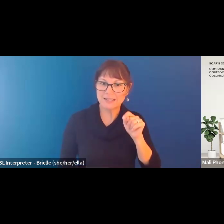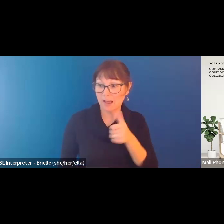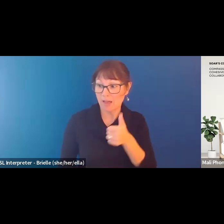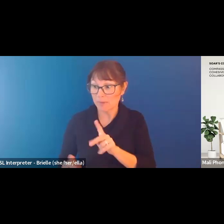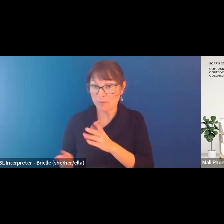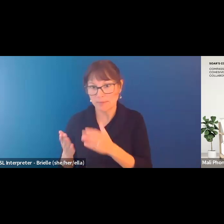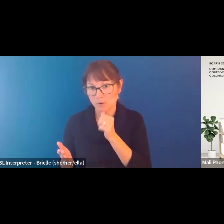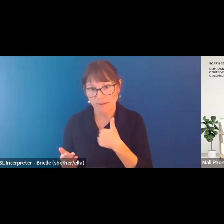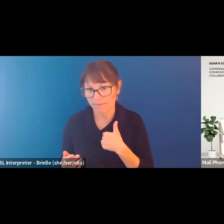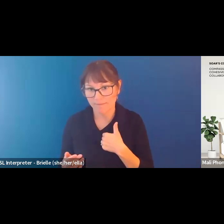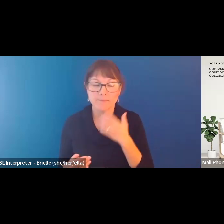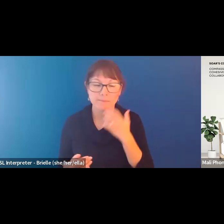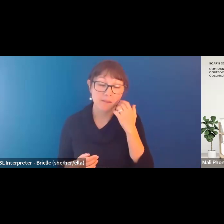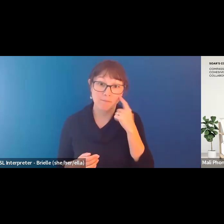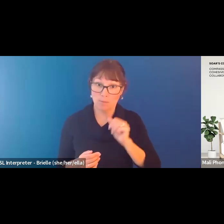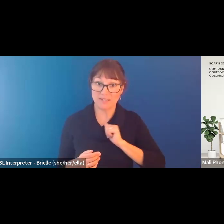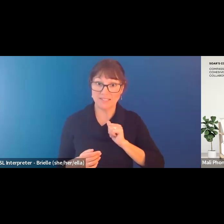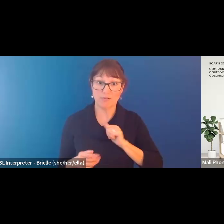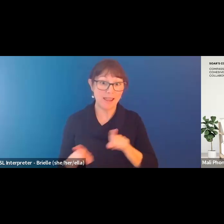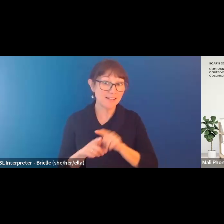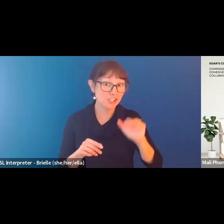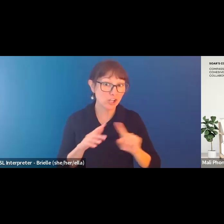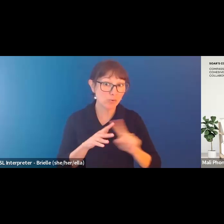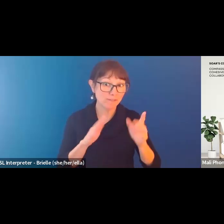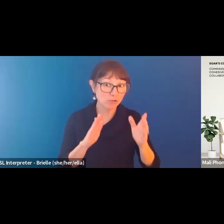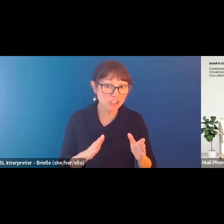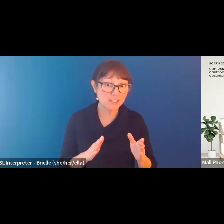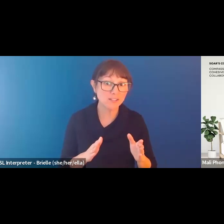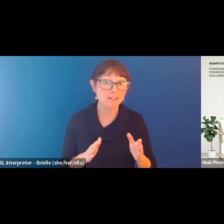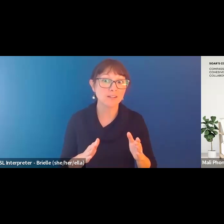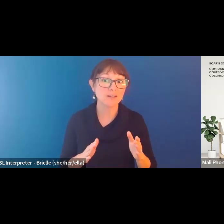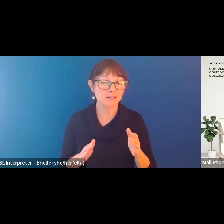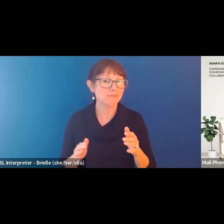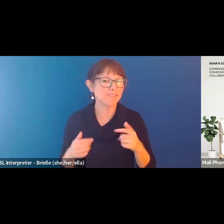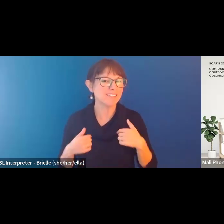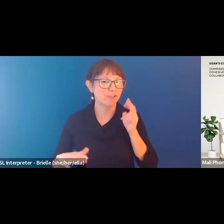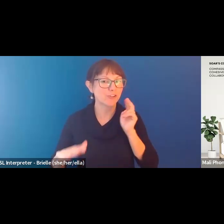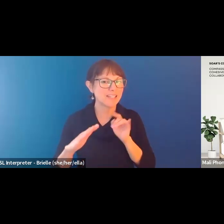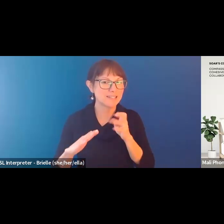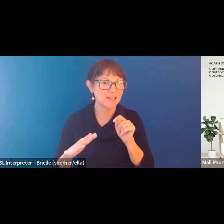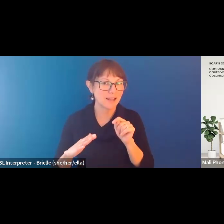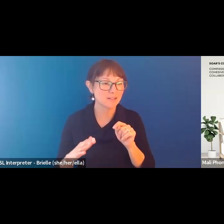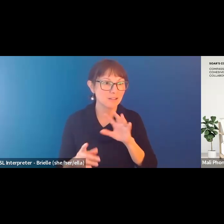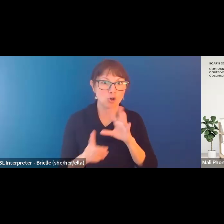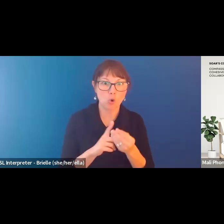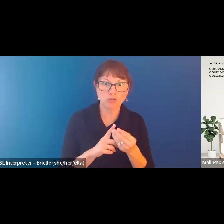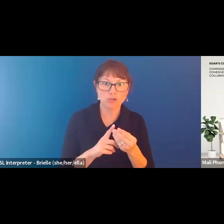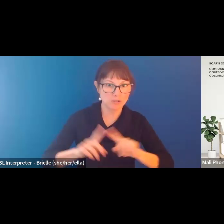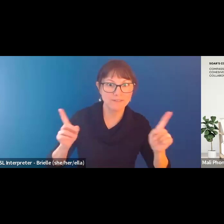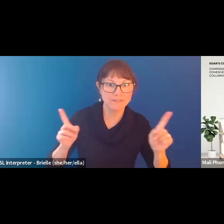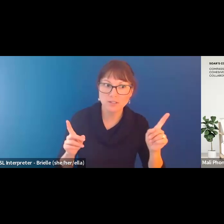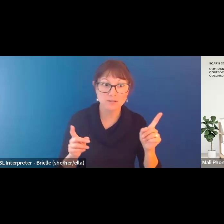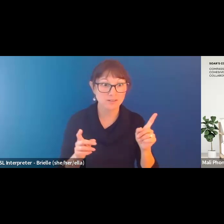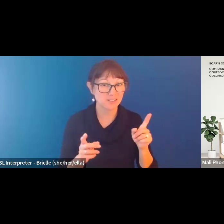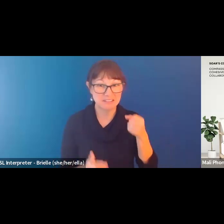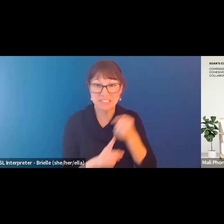overcame displacement as a child refugee, the trauma of cultural disconnection, the sudden loss of my fiance, the constant pressure to prove